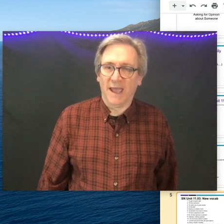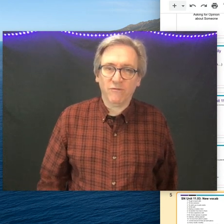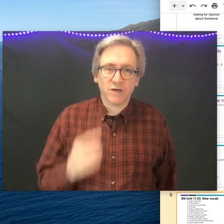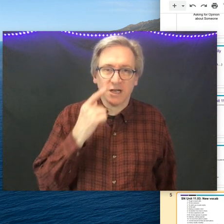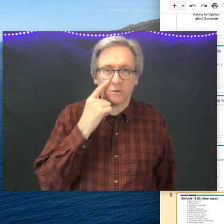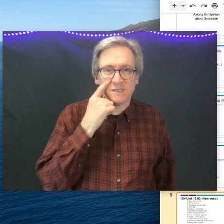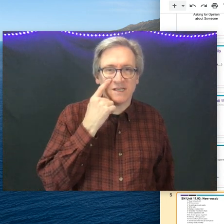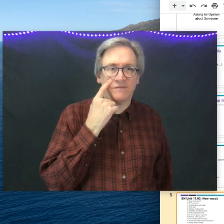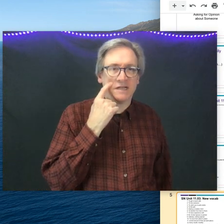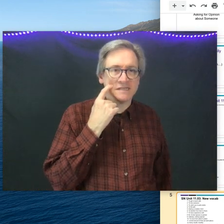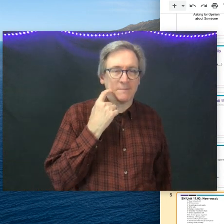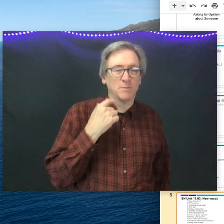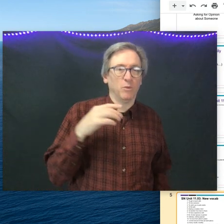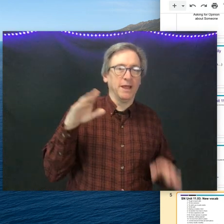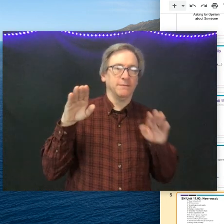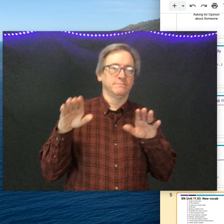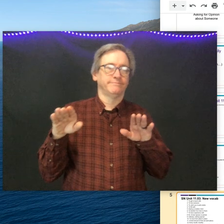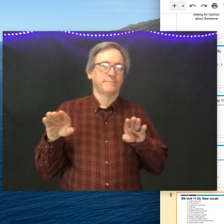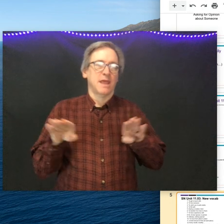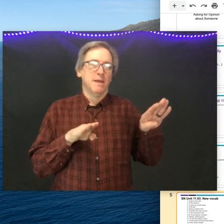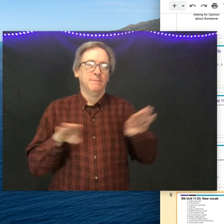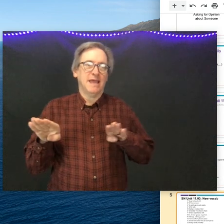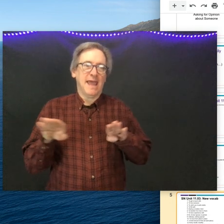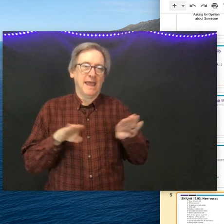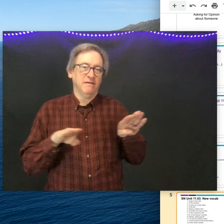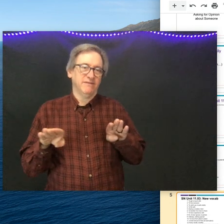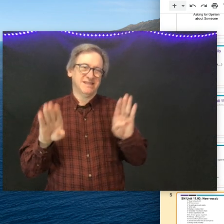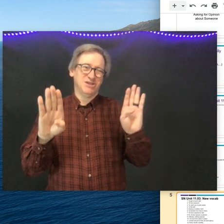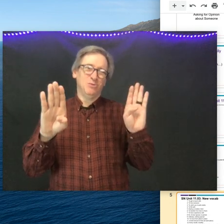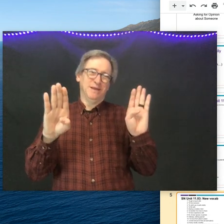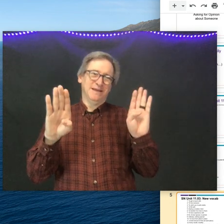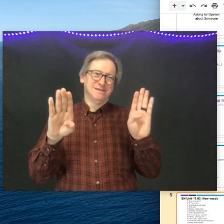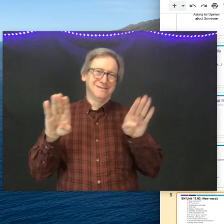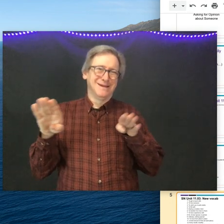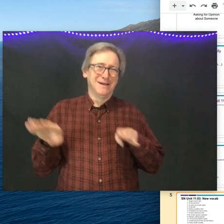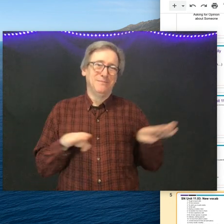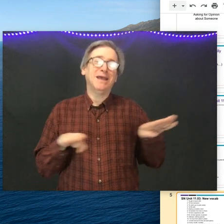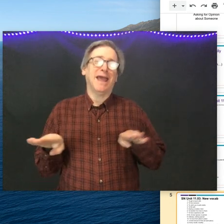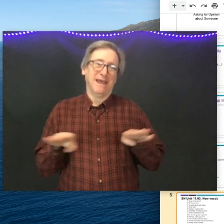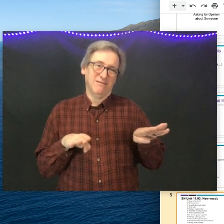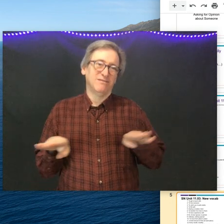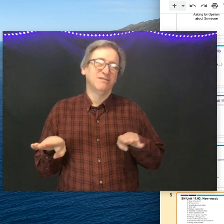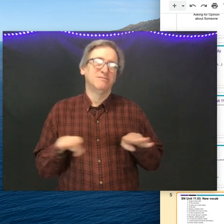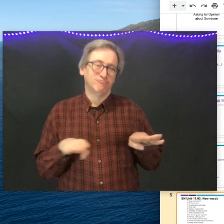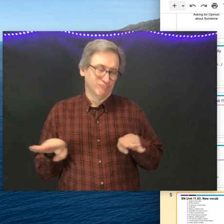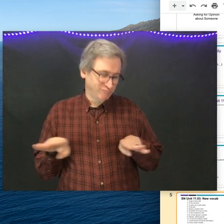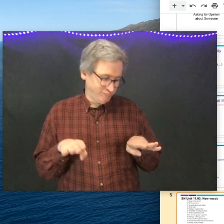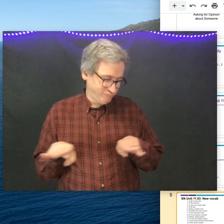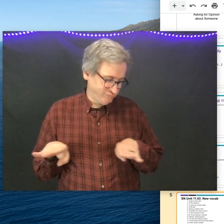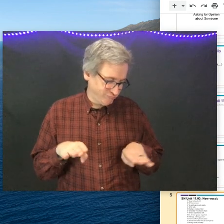To behave or conduct oneself in an acceptable way. Behave. It's two B's. Behave.